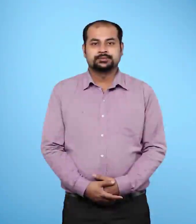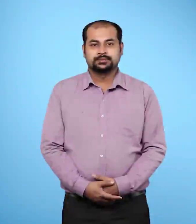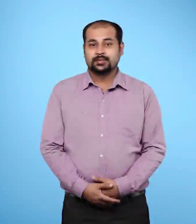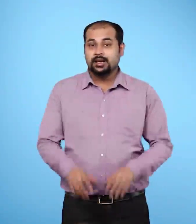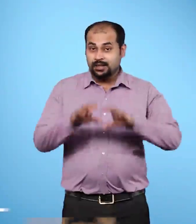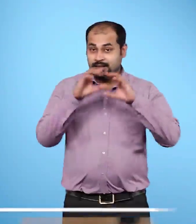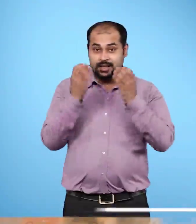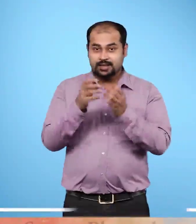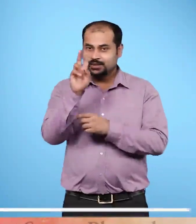Class 2,